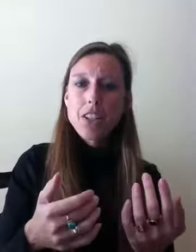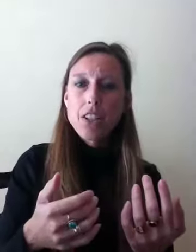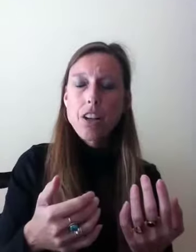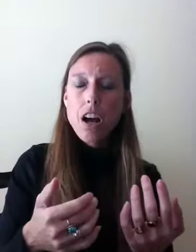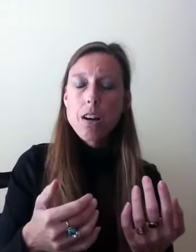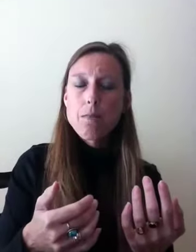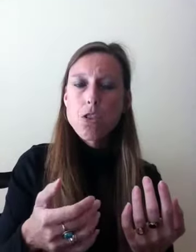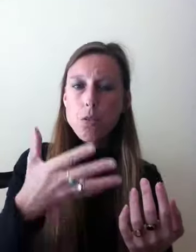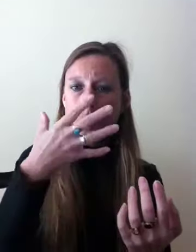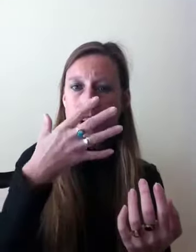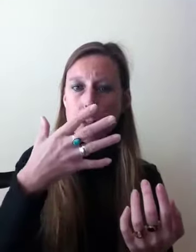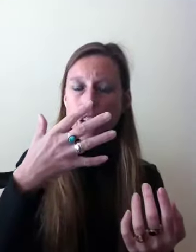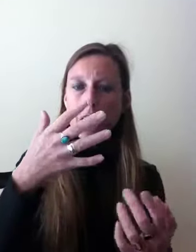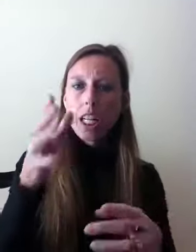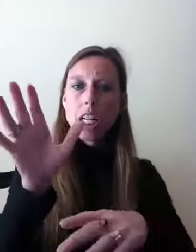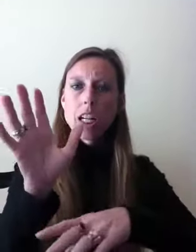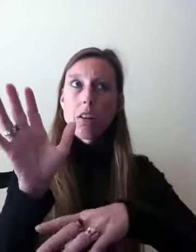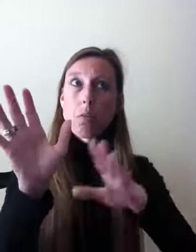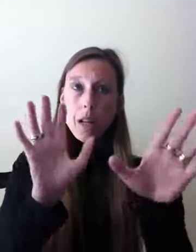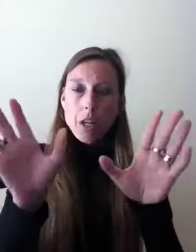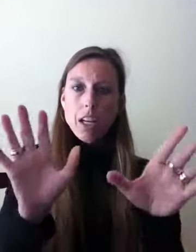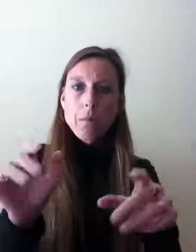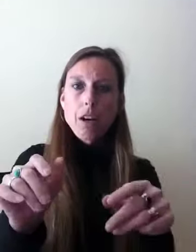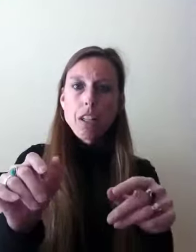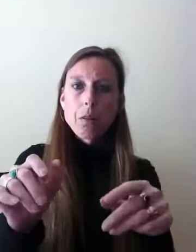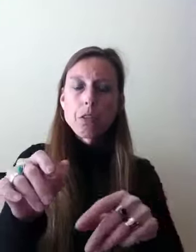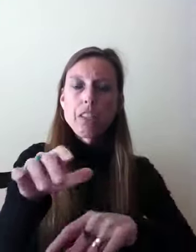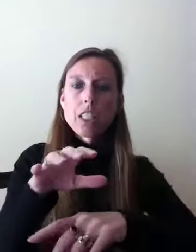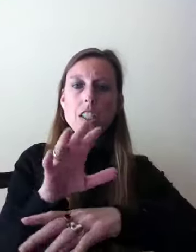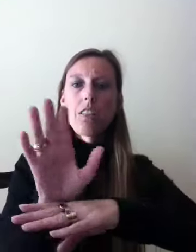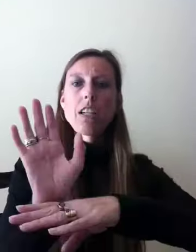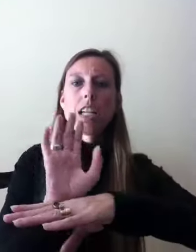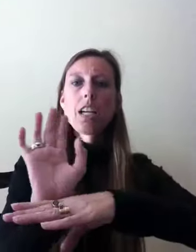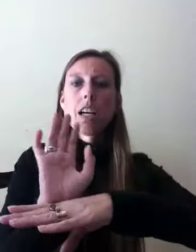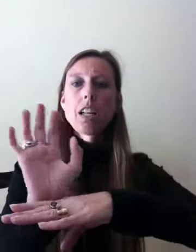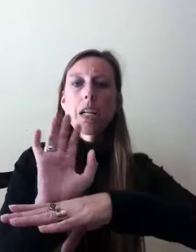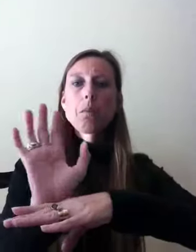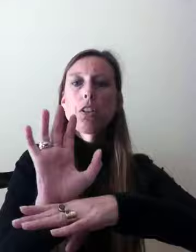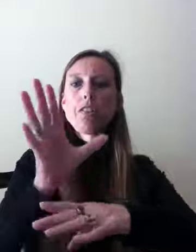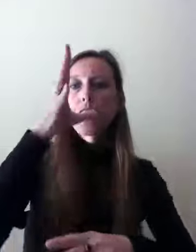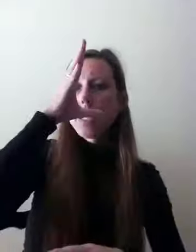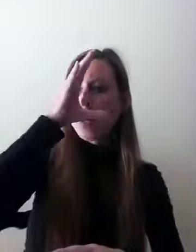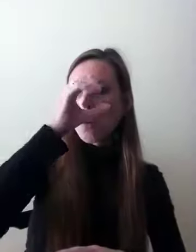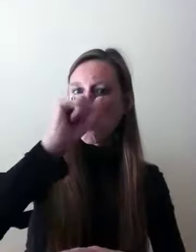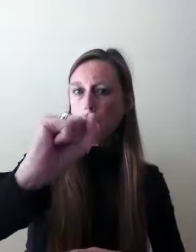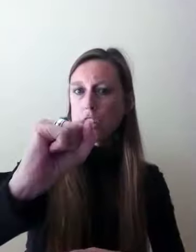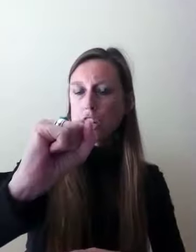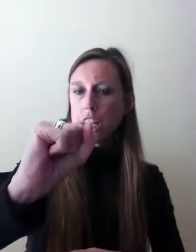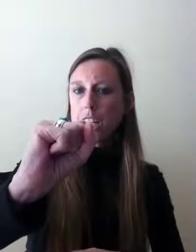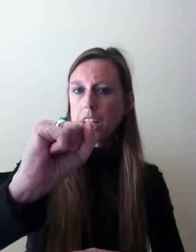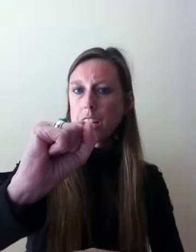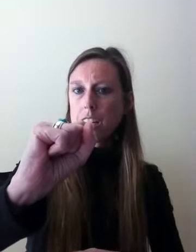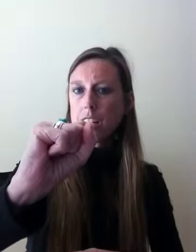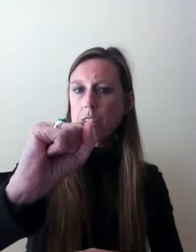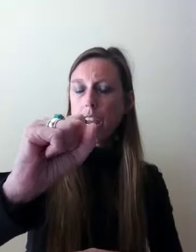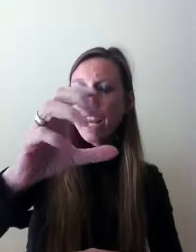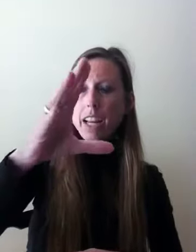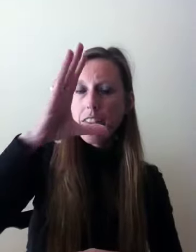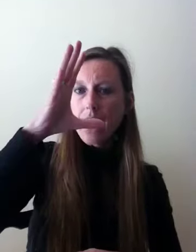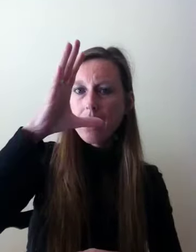to do watching when I'm talking about either movie or TV, like movie watching. Okay, and that's